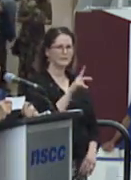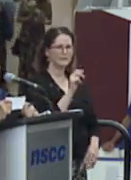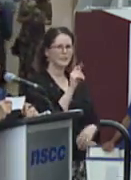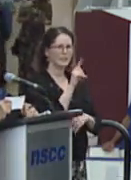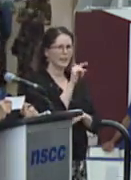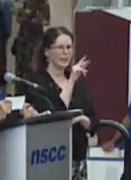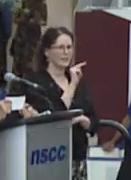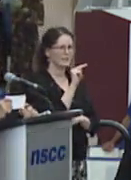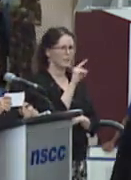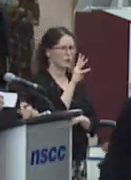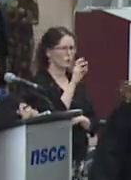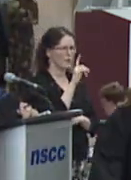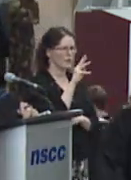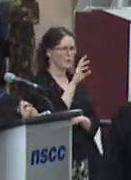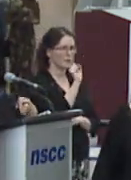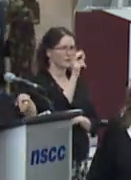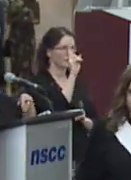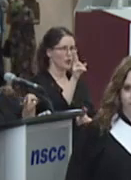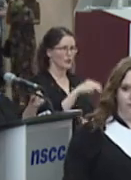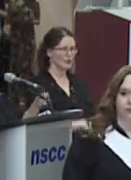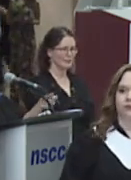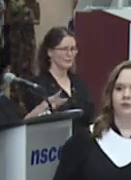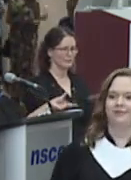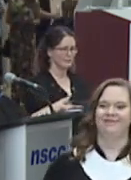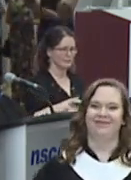Caitlin Williams with honors.